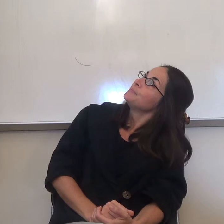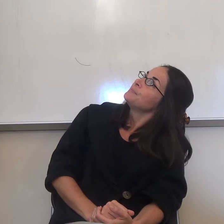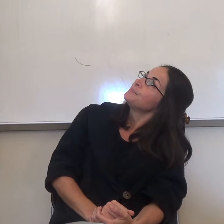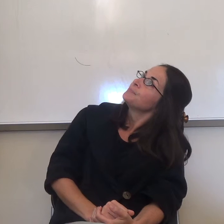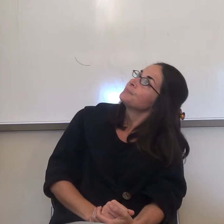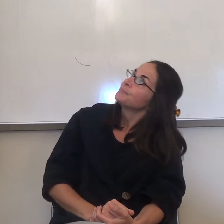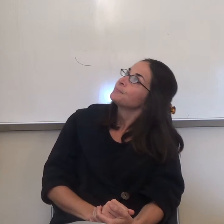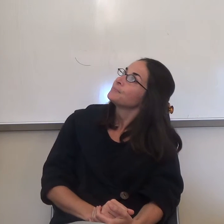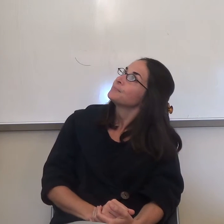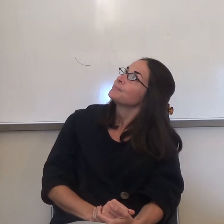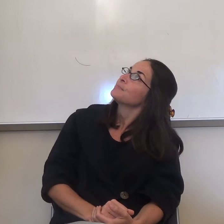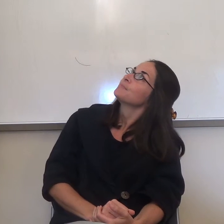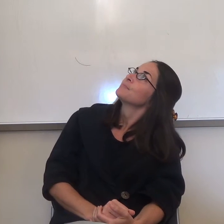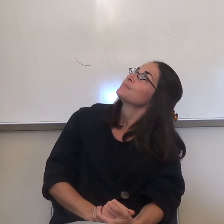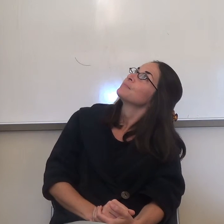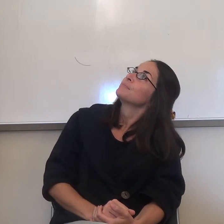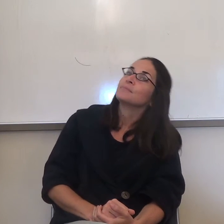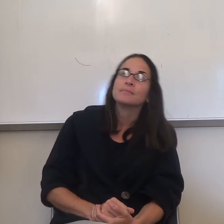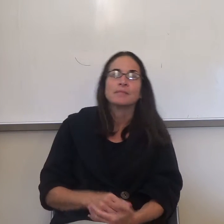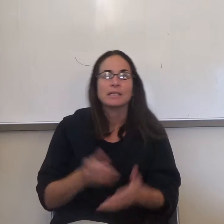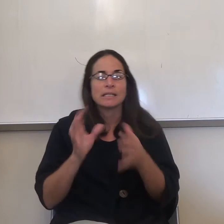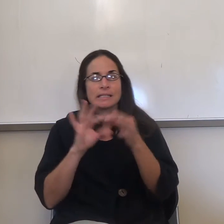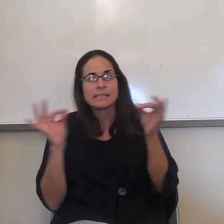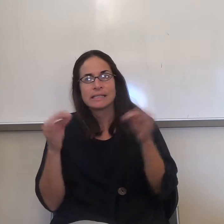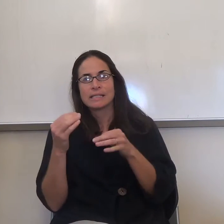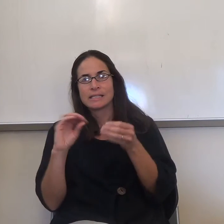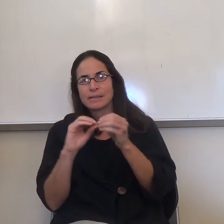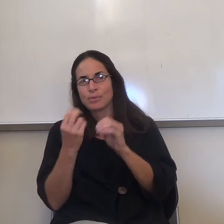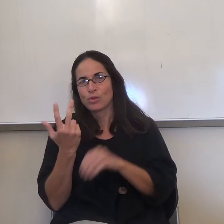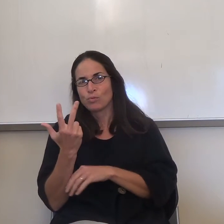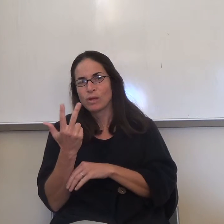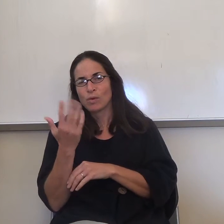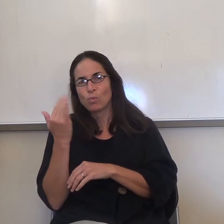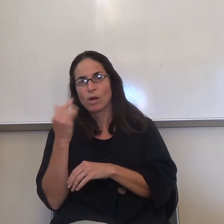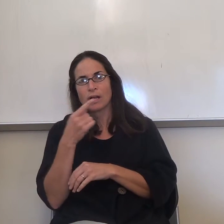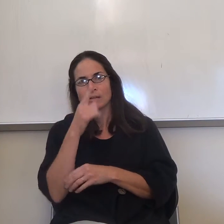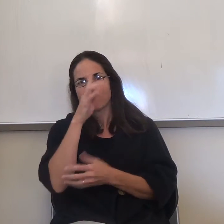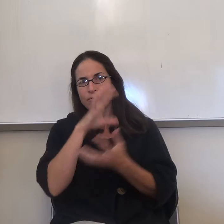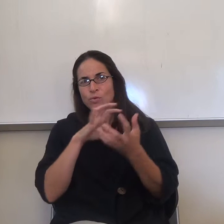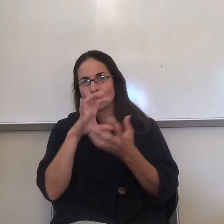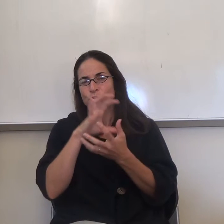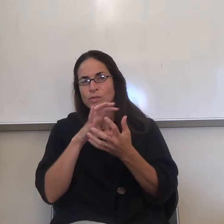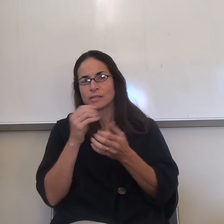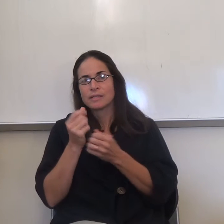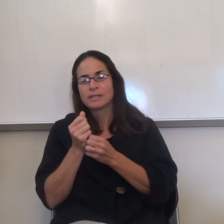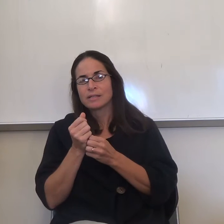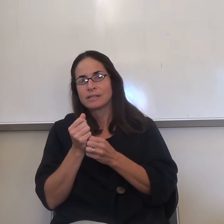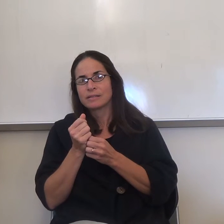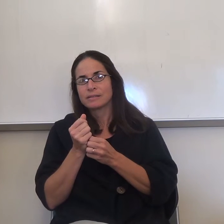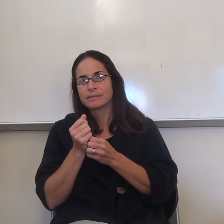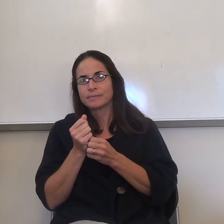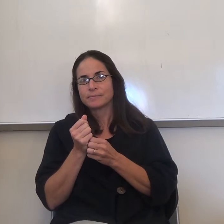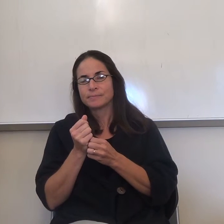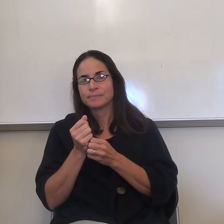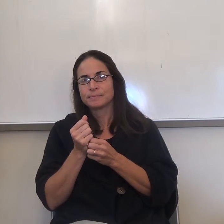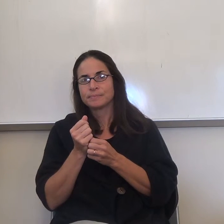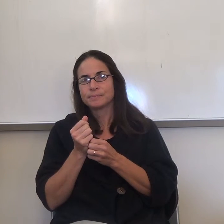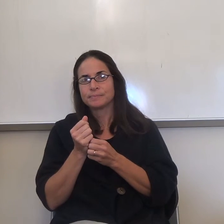Well, I mean, I didn't have a question on as far as that, because that just told me that. Okay, these but people what if justify- what if I'm gonna force you to